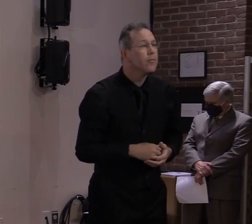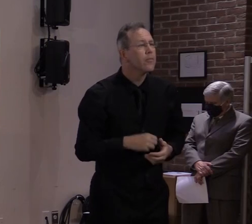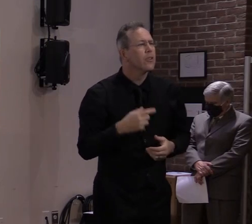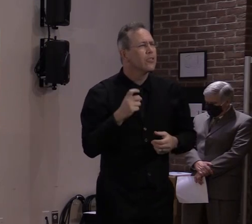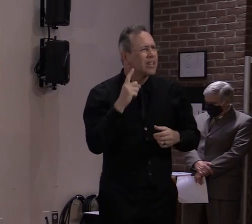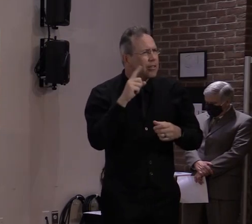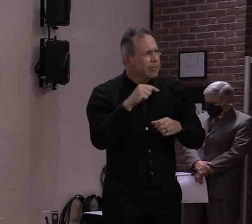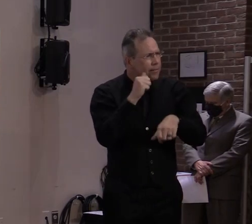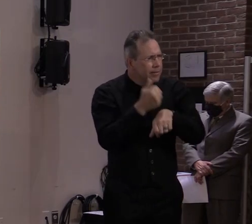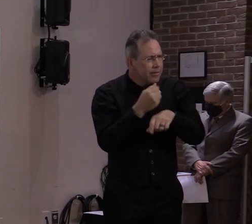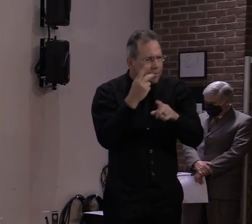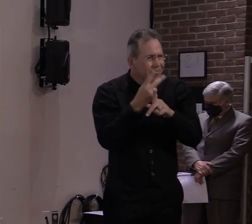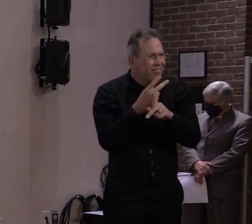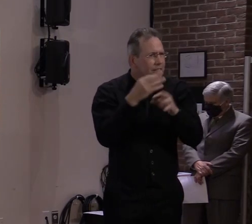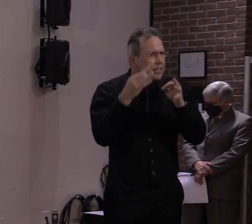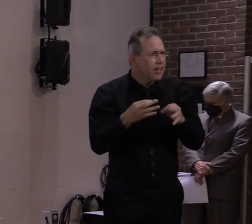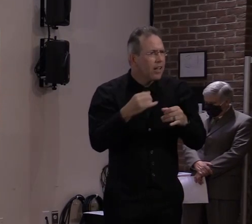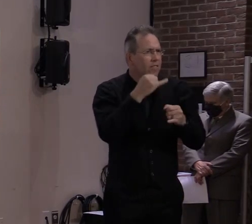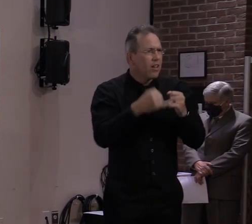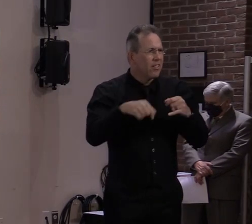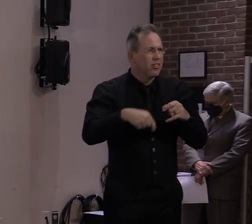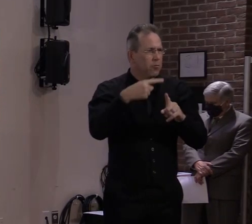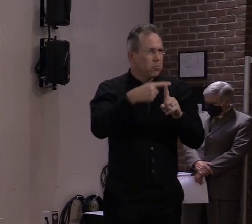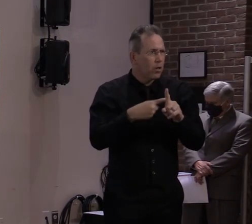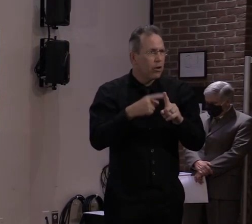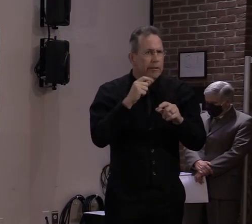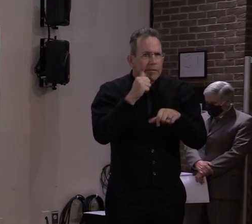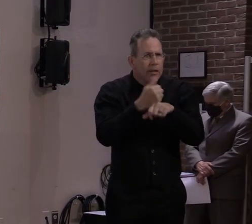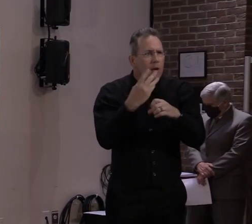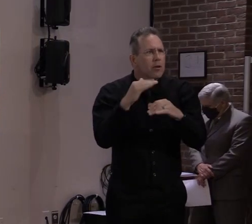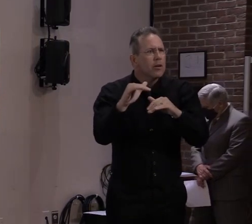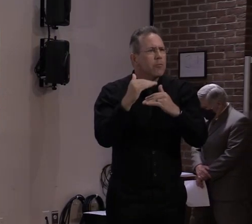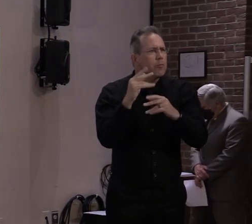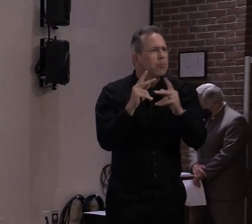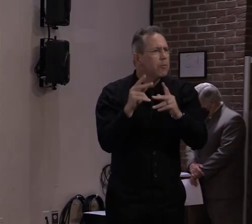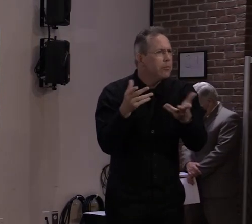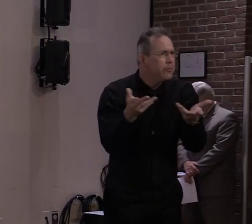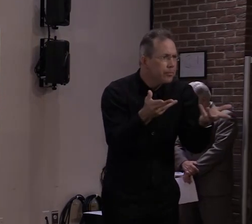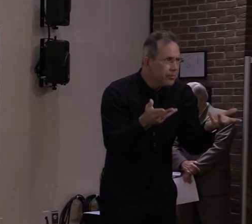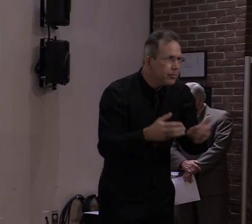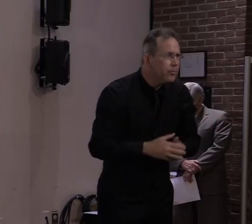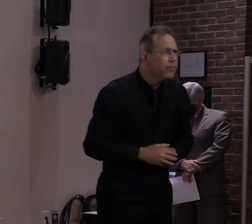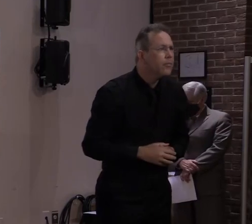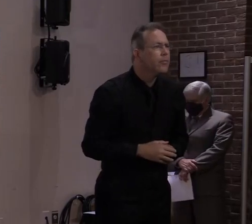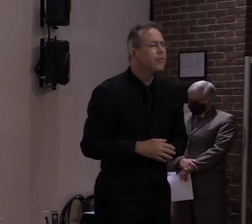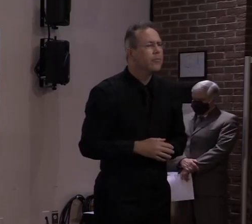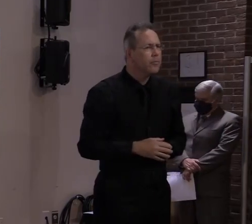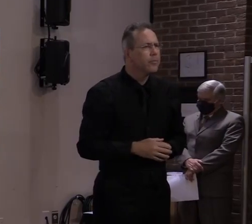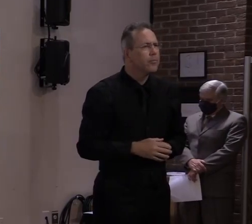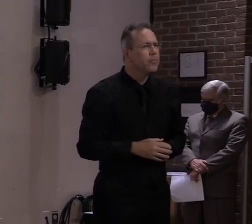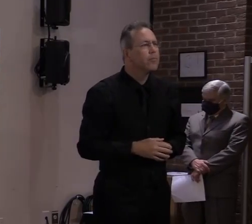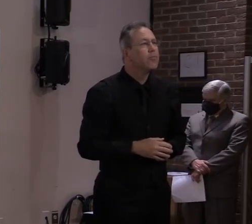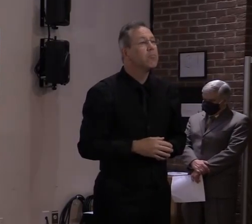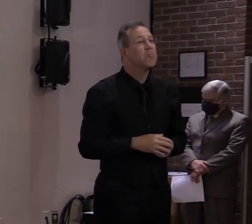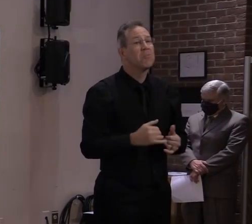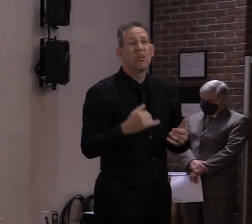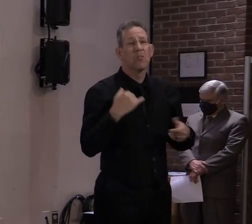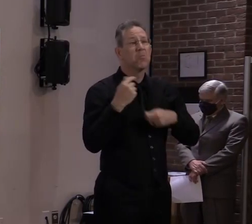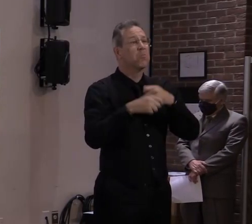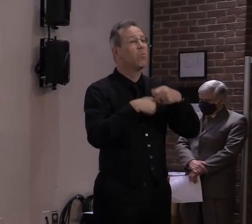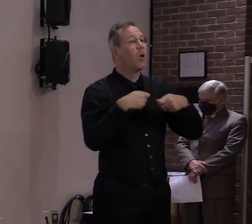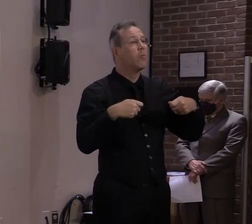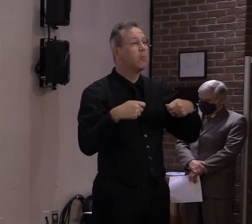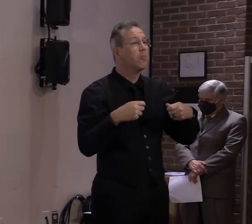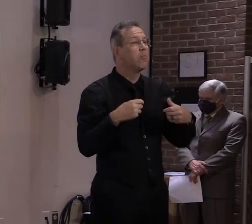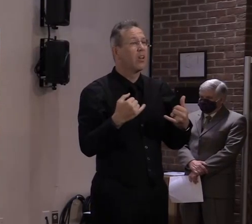of contractors available to help design and install these types of systems. That concludes my report. I'll now turn it over to